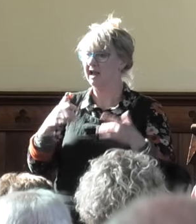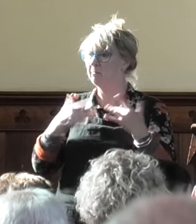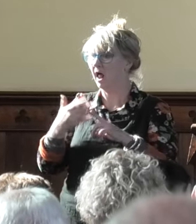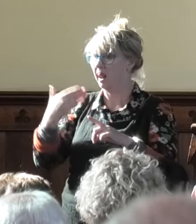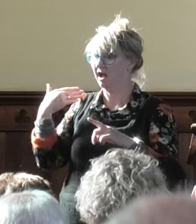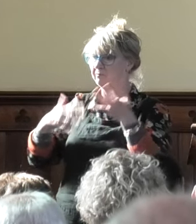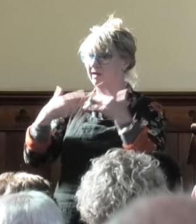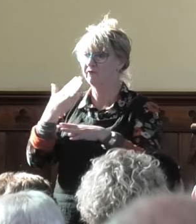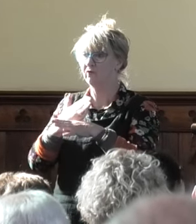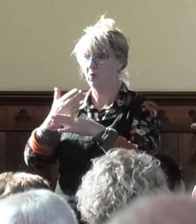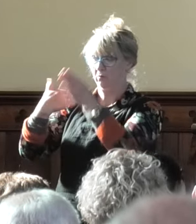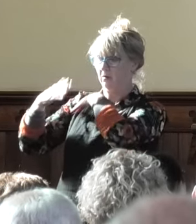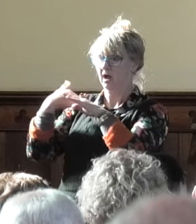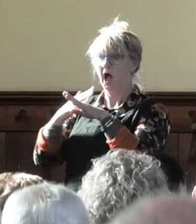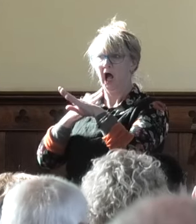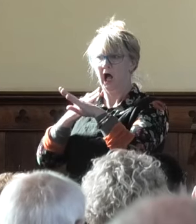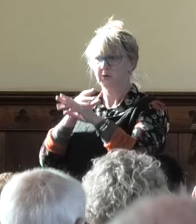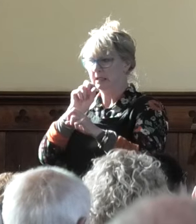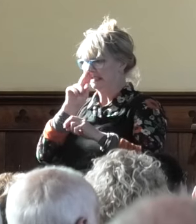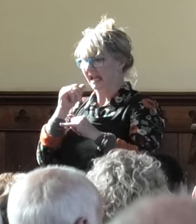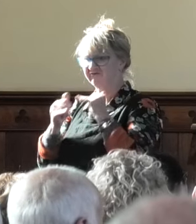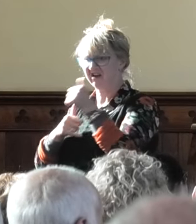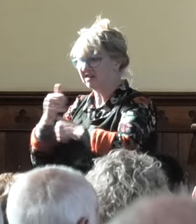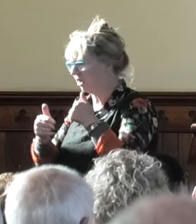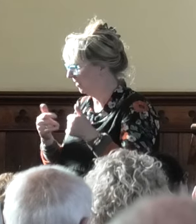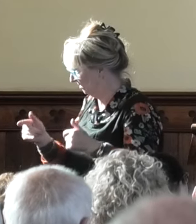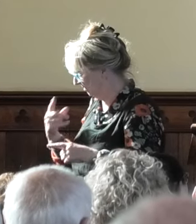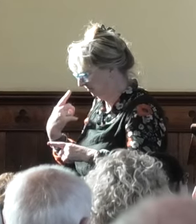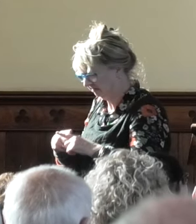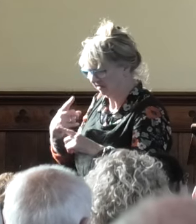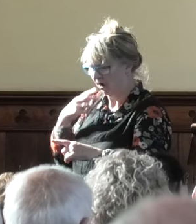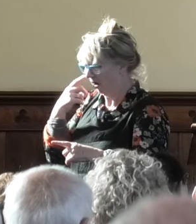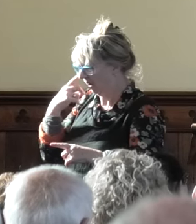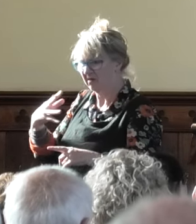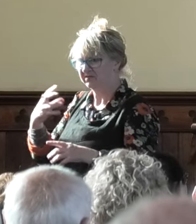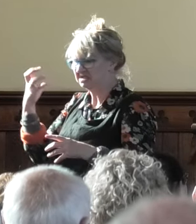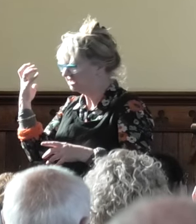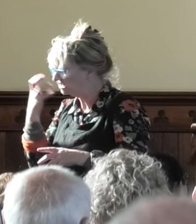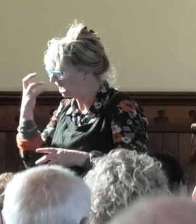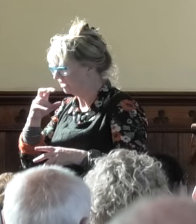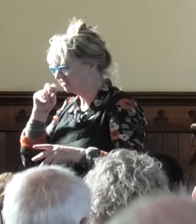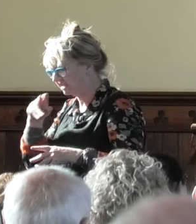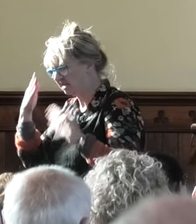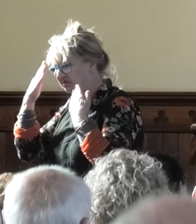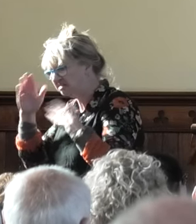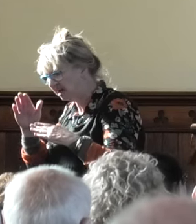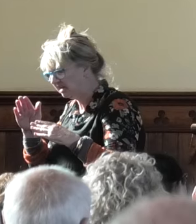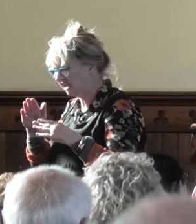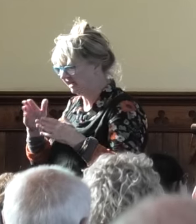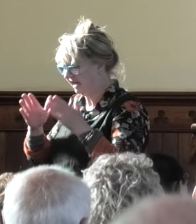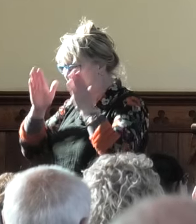I had worked in an environment where snakes were very common, frequently encountered, and very dangerous. They were the deadly King